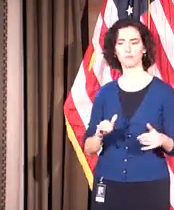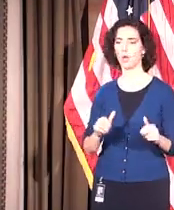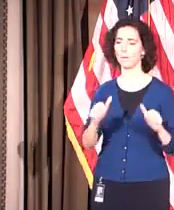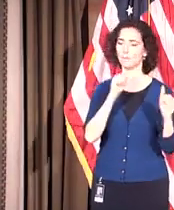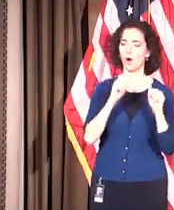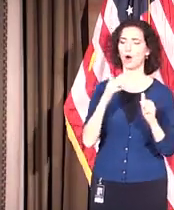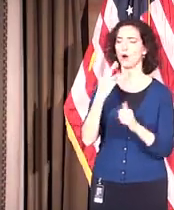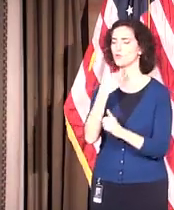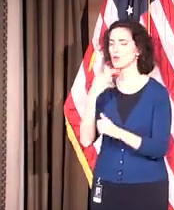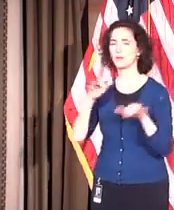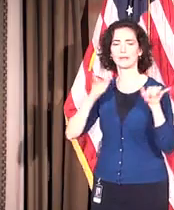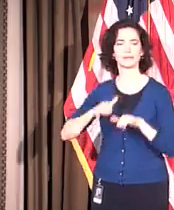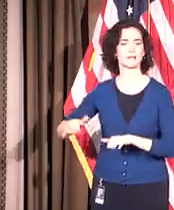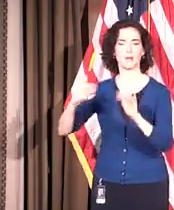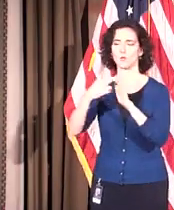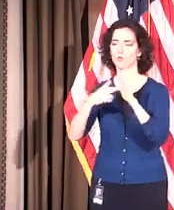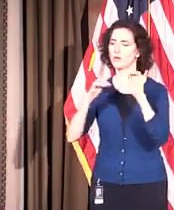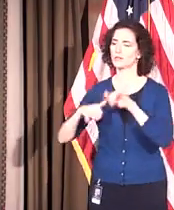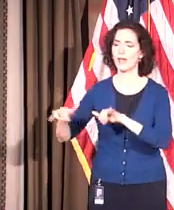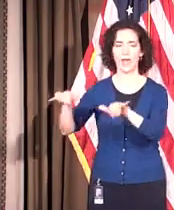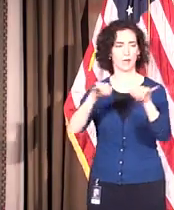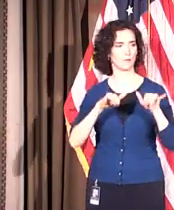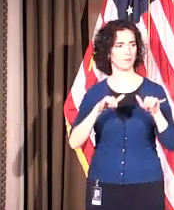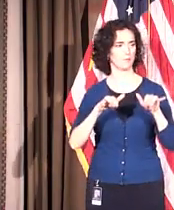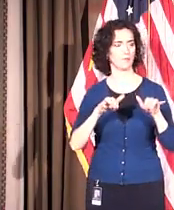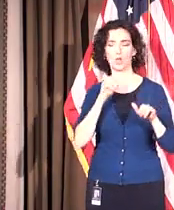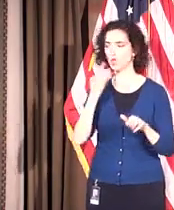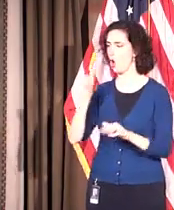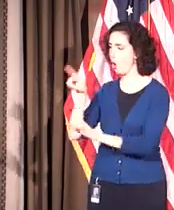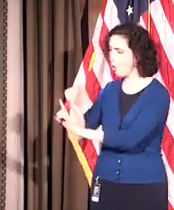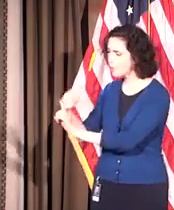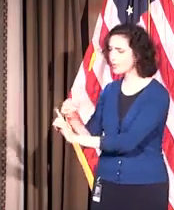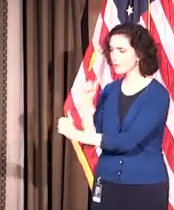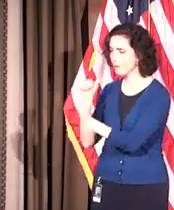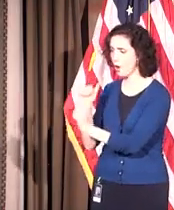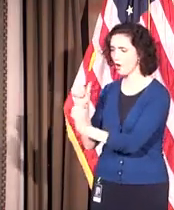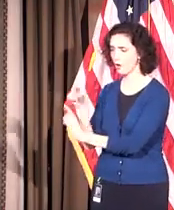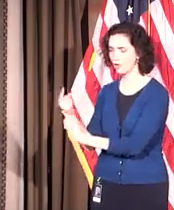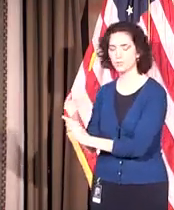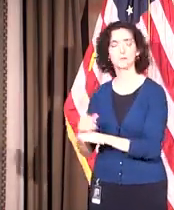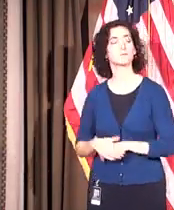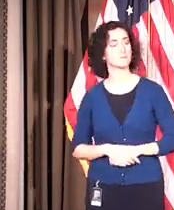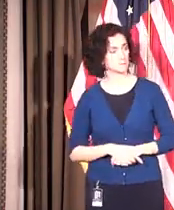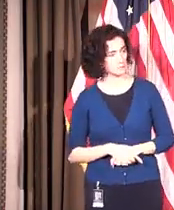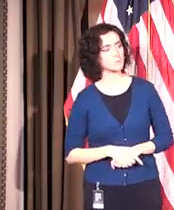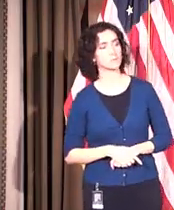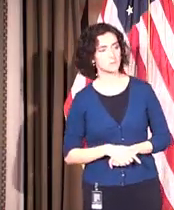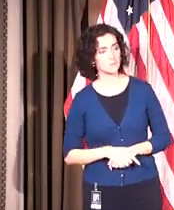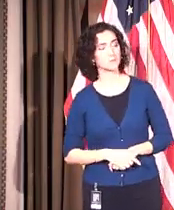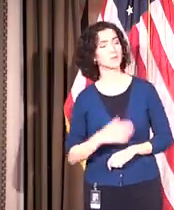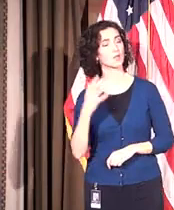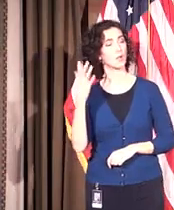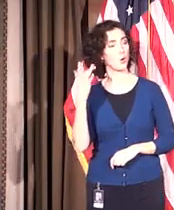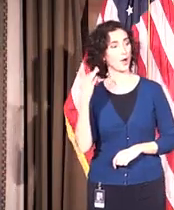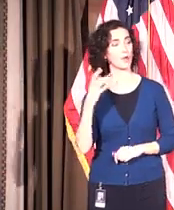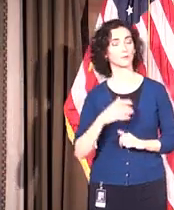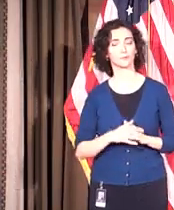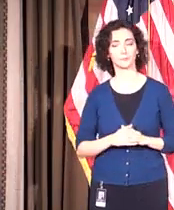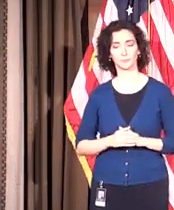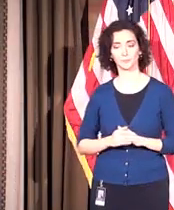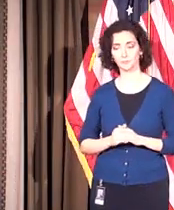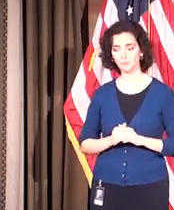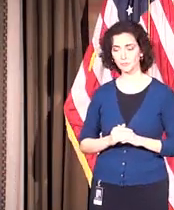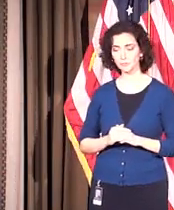bars, restaurants, other areas, instead of just targeting? Well, because we have not found the level